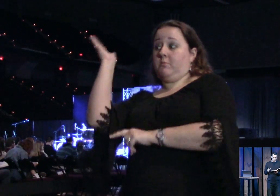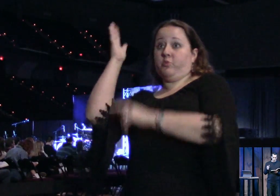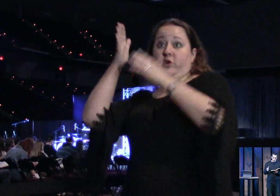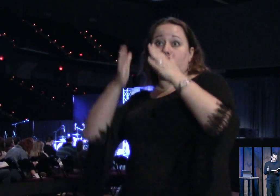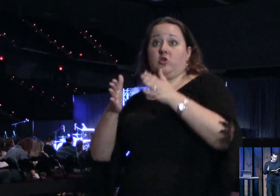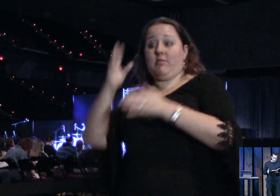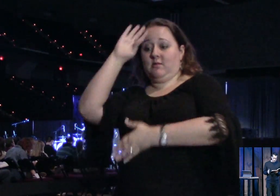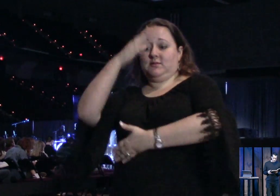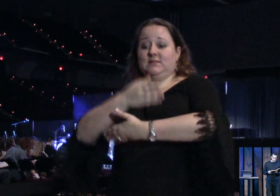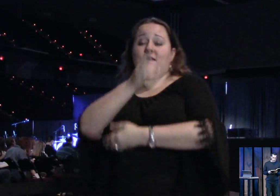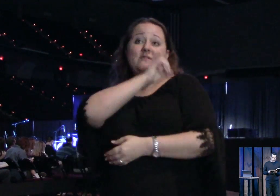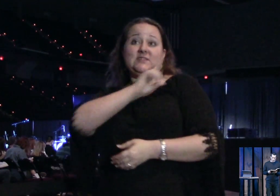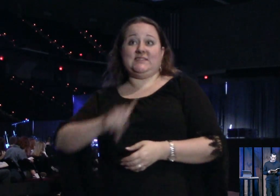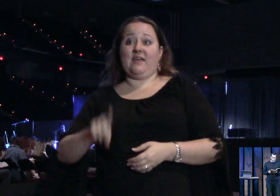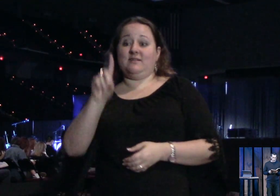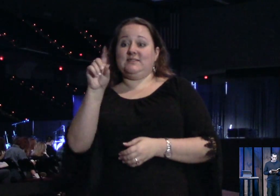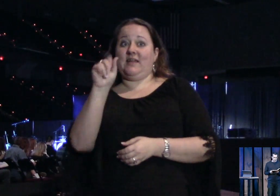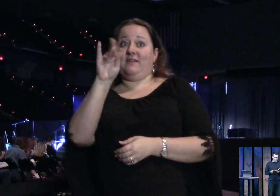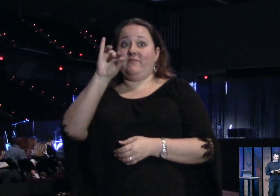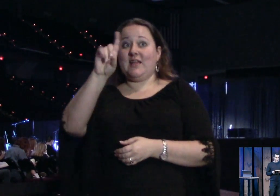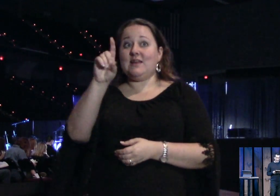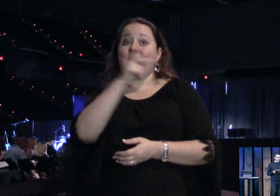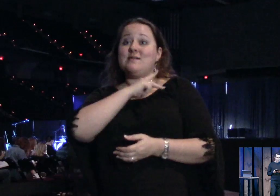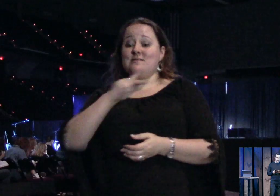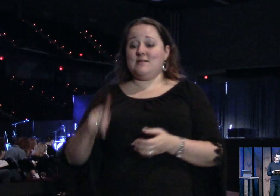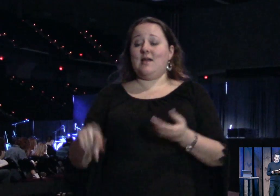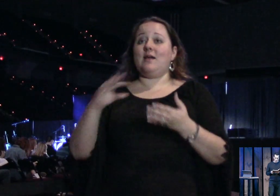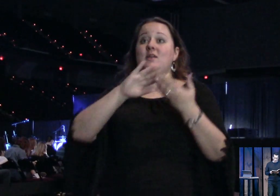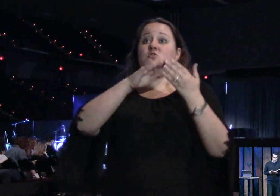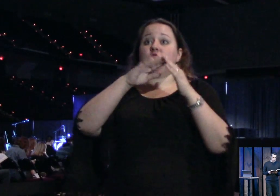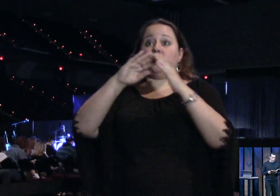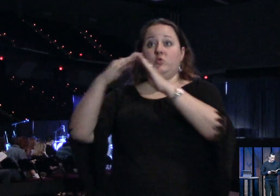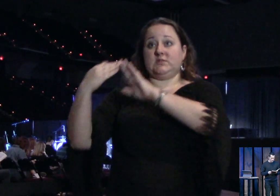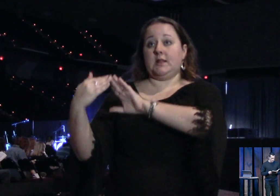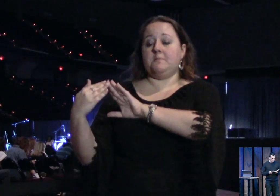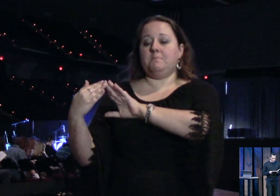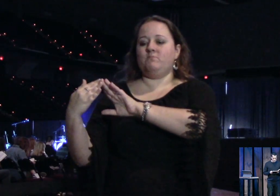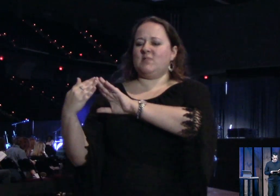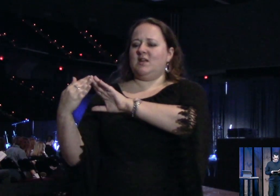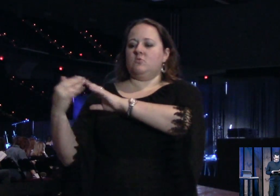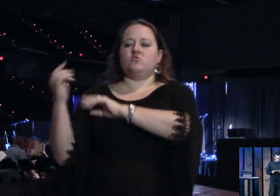It says, the words of the preacher, the son of David, king in Jerusalem.